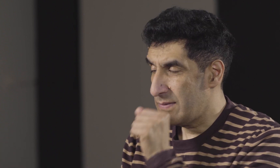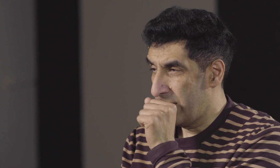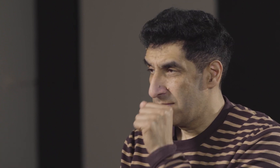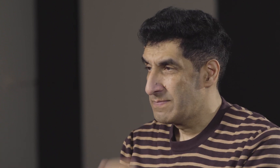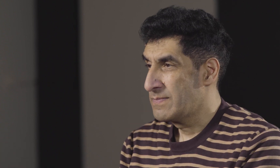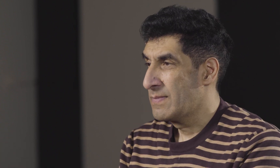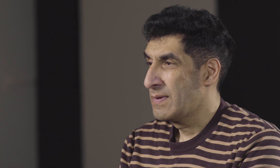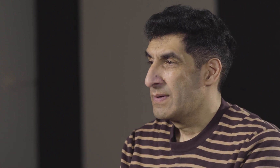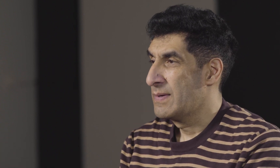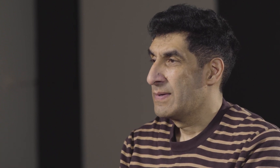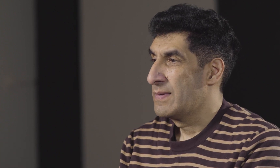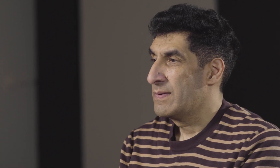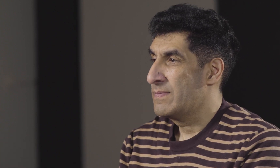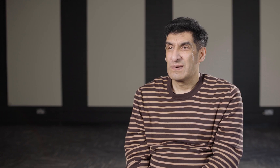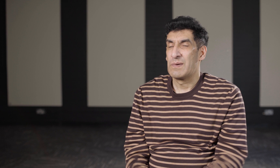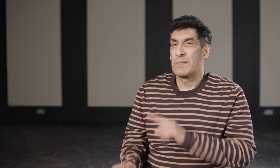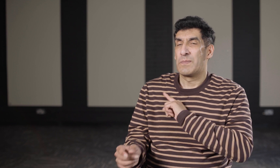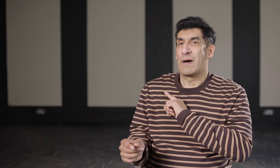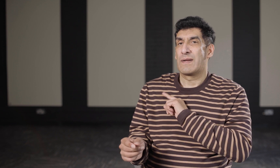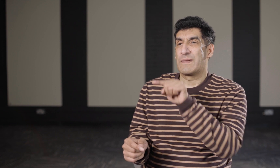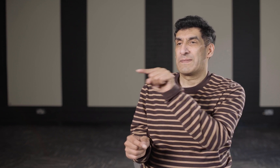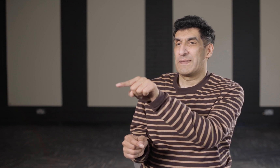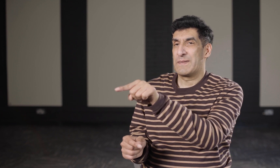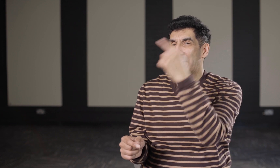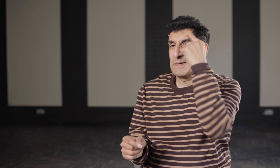and winter programmes. I feel people